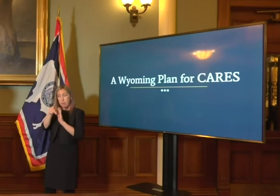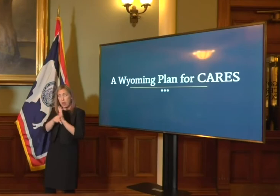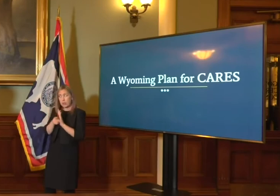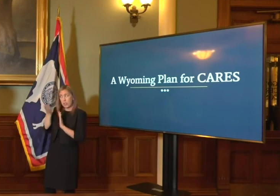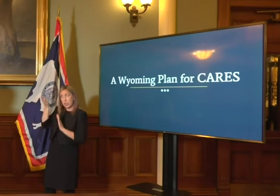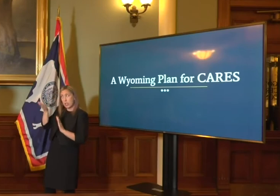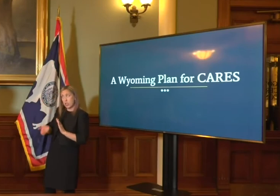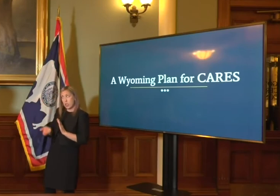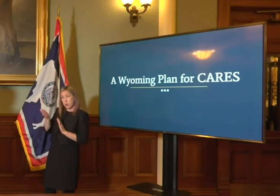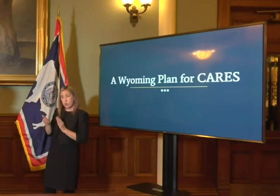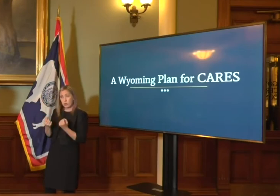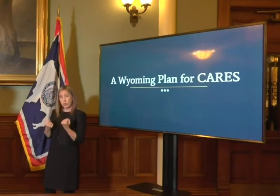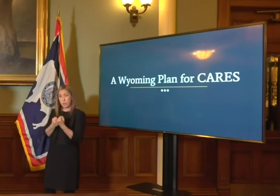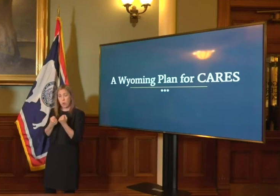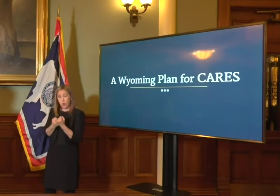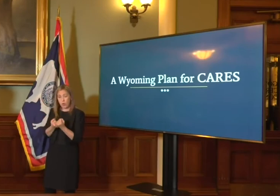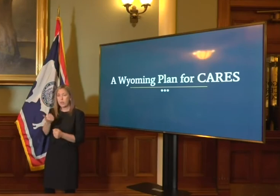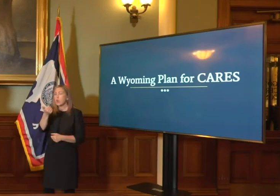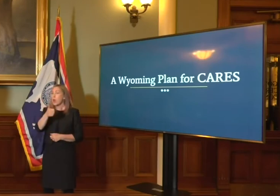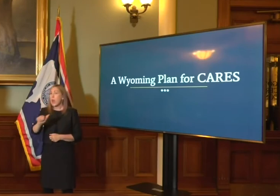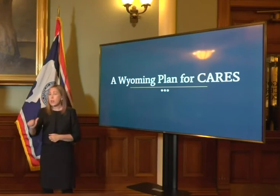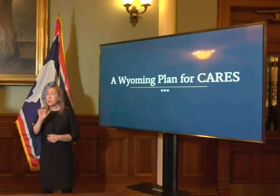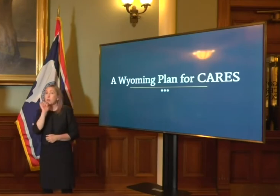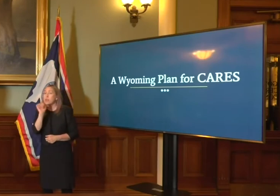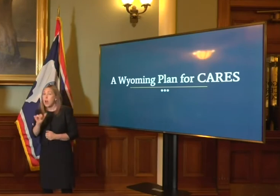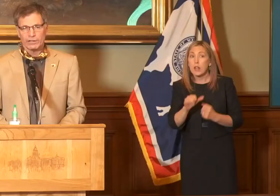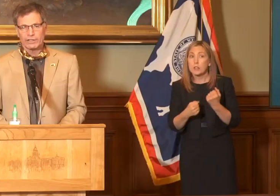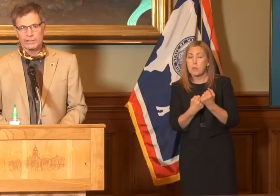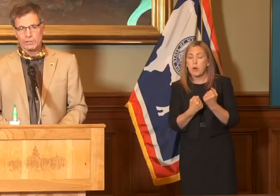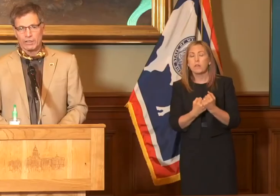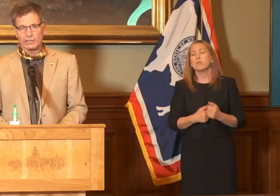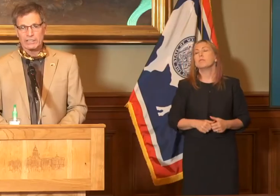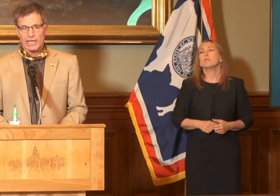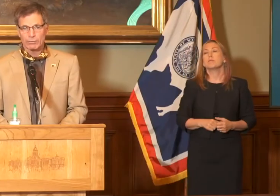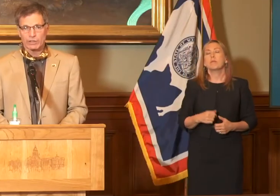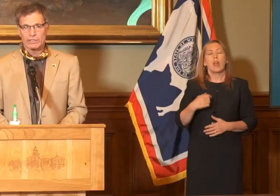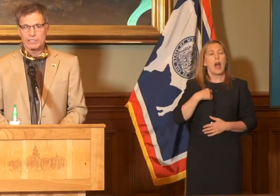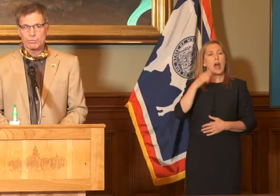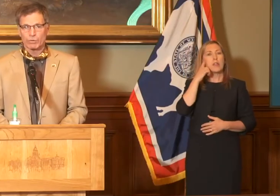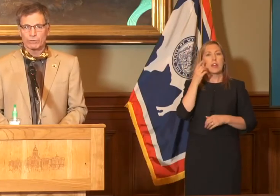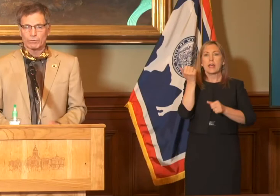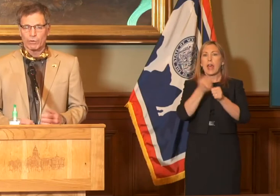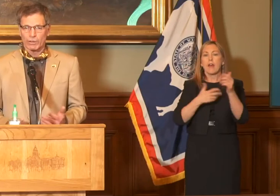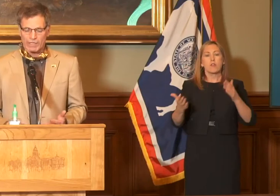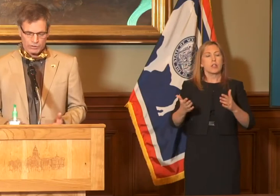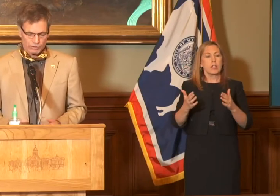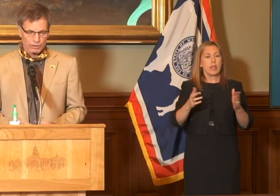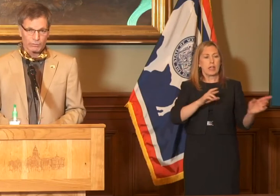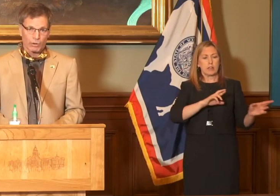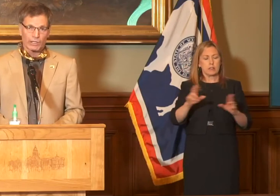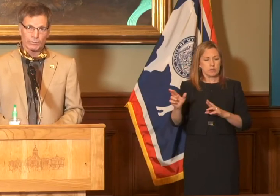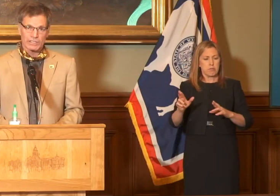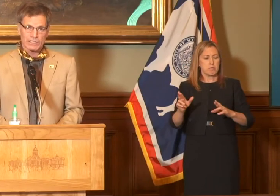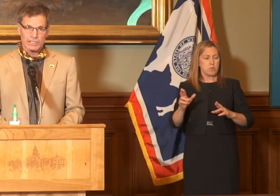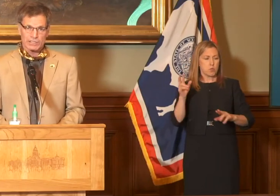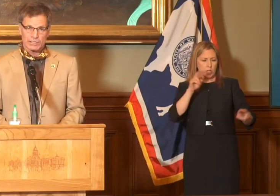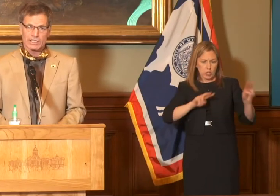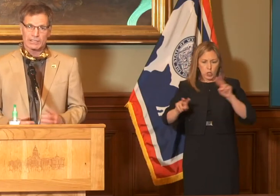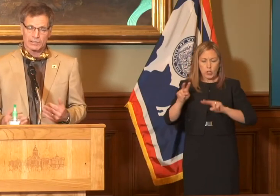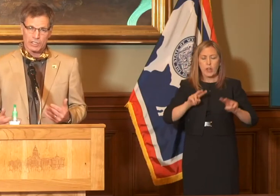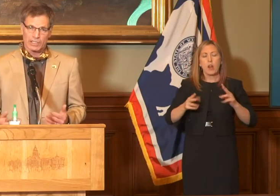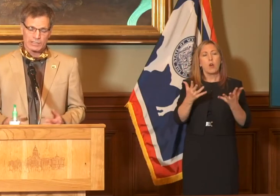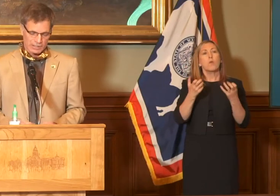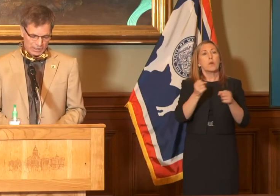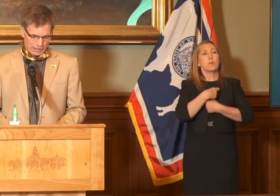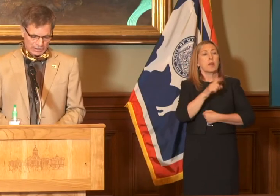legislature? Is there anything you would not support? Nick, I think all things are on the table at this point. We want to make sure our Wyoming